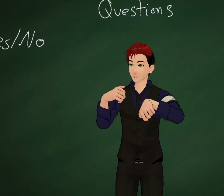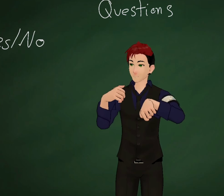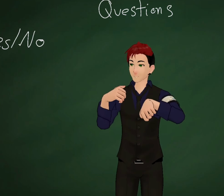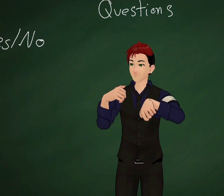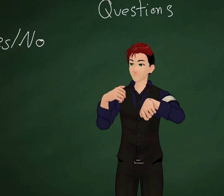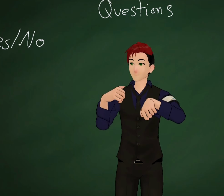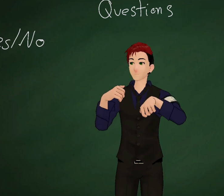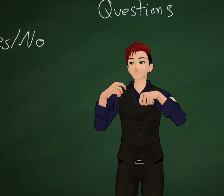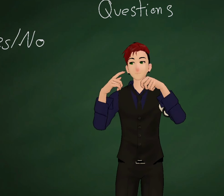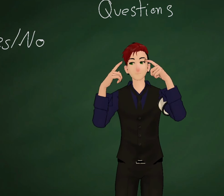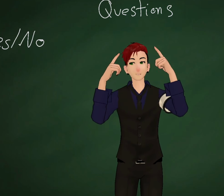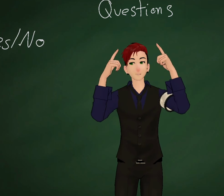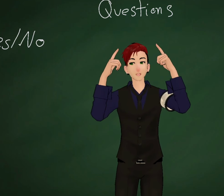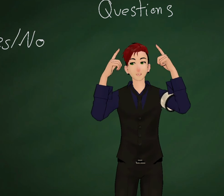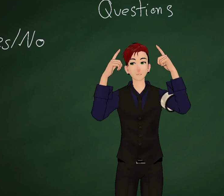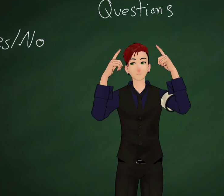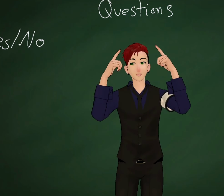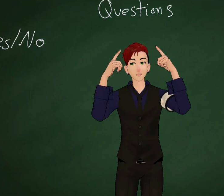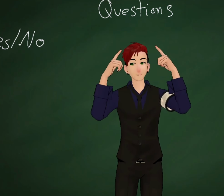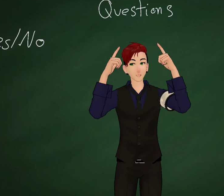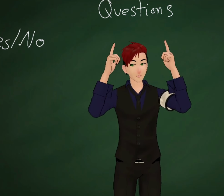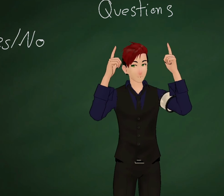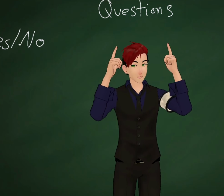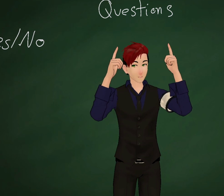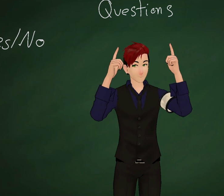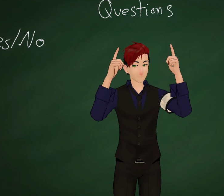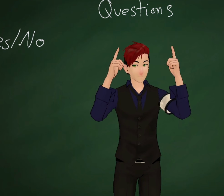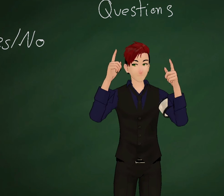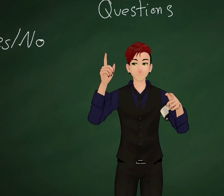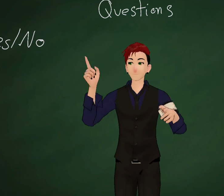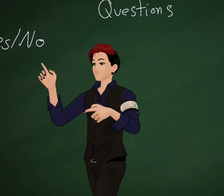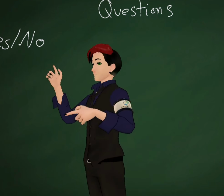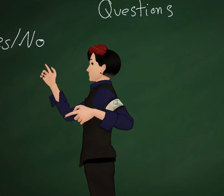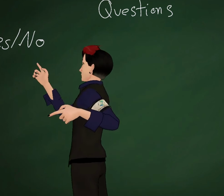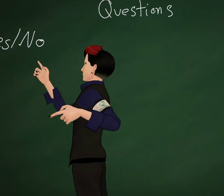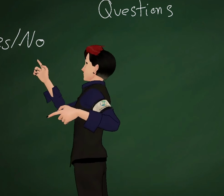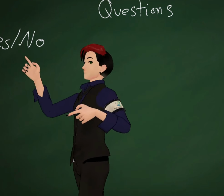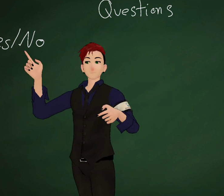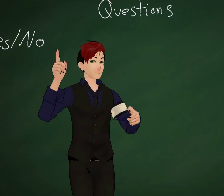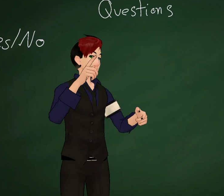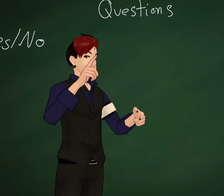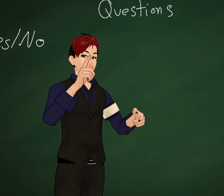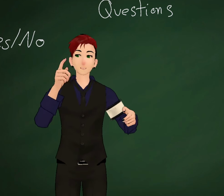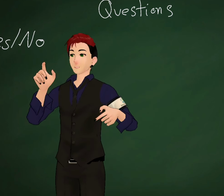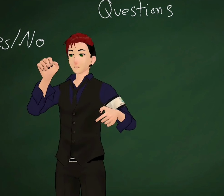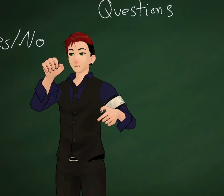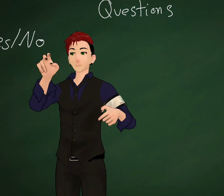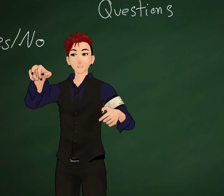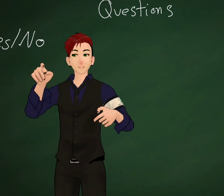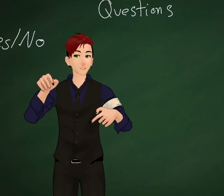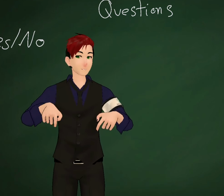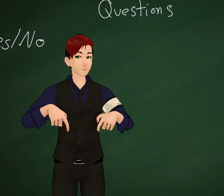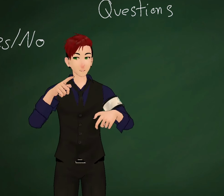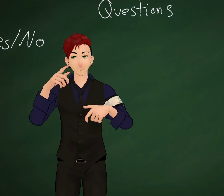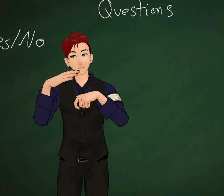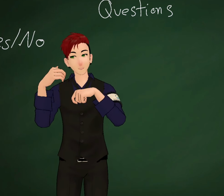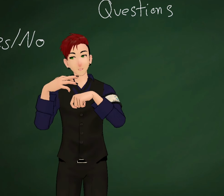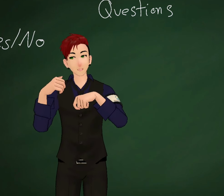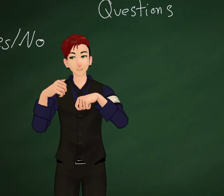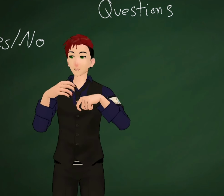pets, and I have my eyebrows up, that means I'm just asking a yes no question. Oh, you have pets?